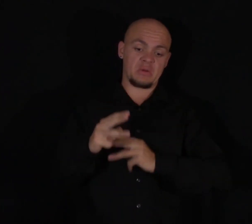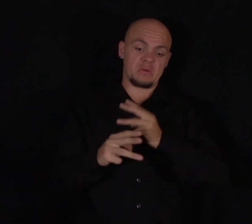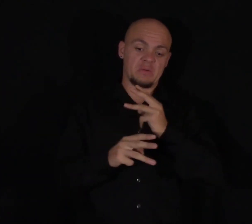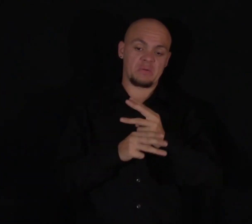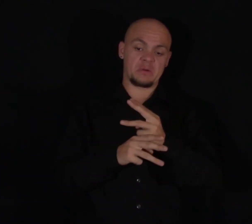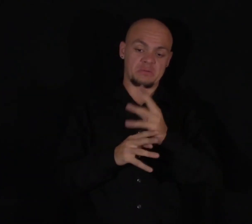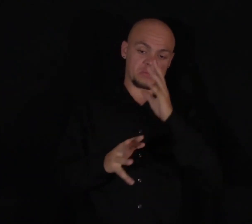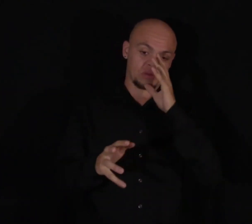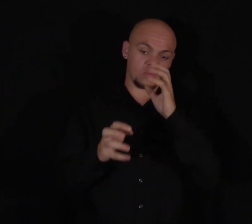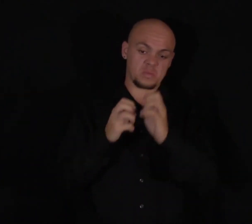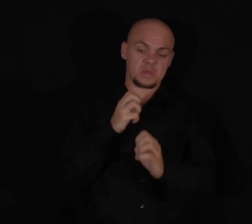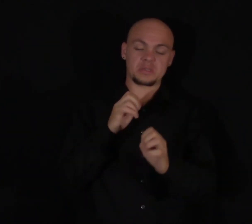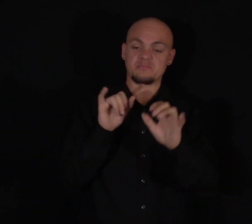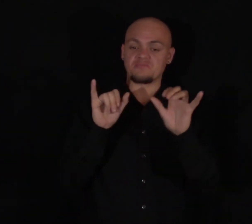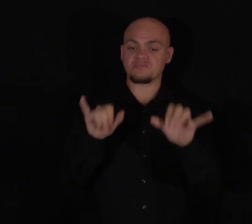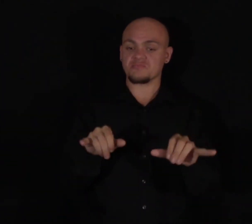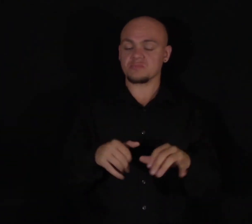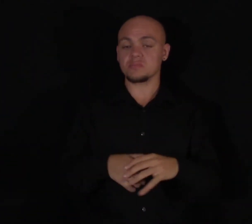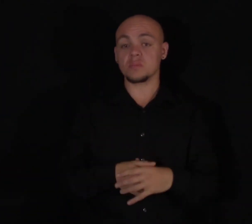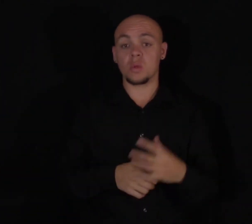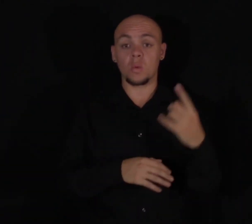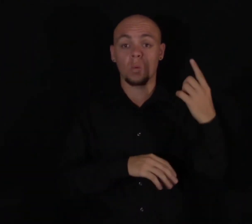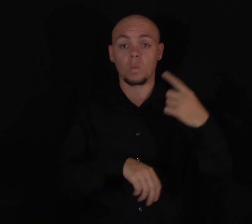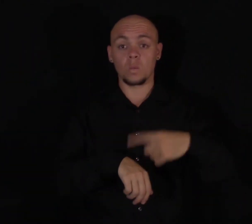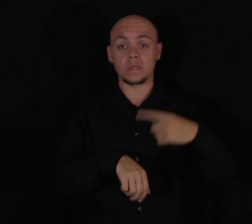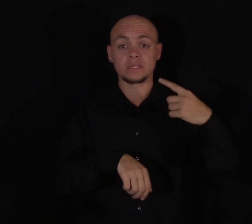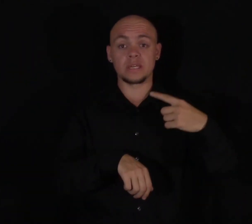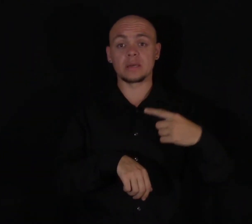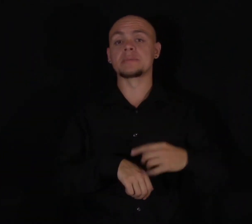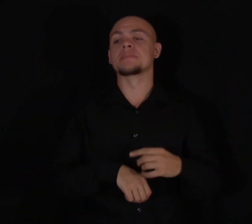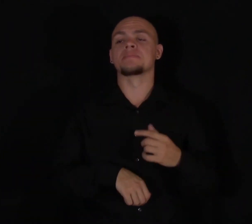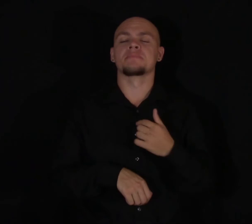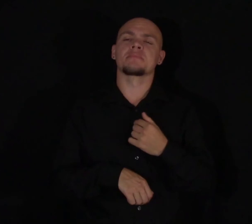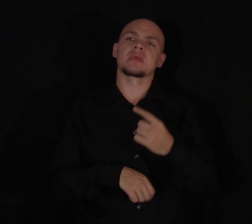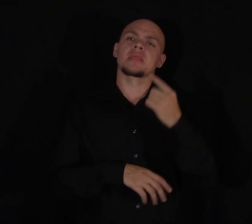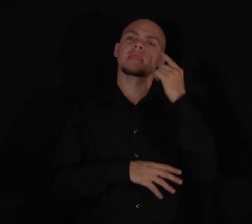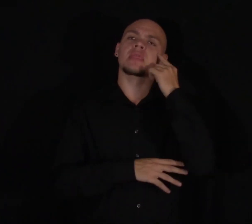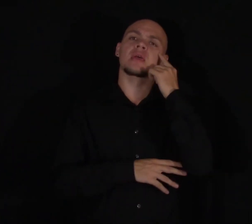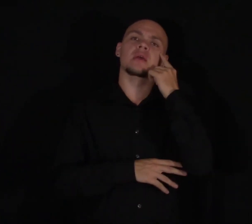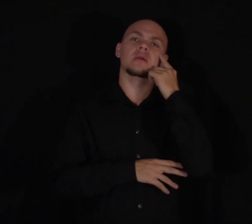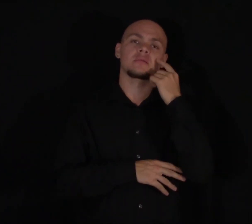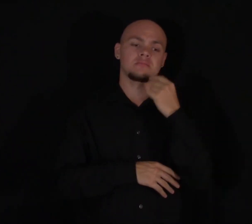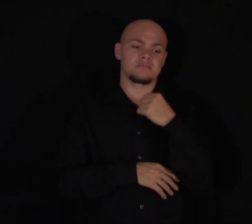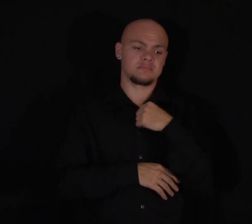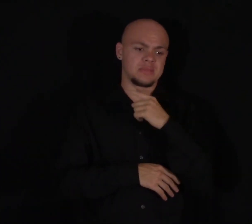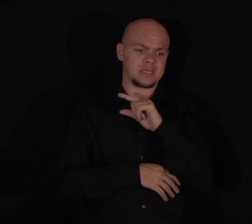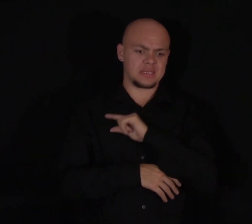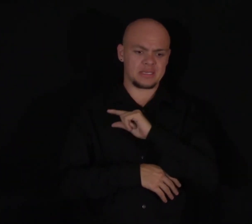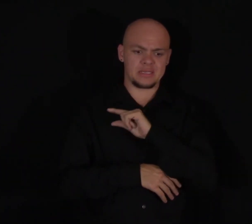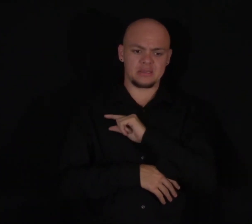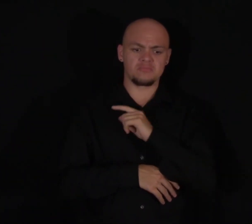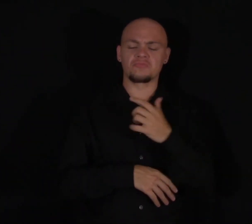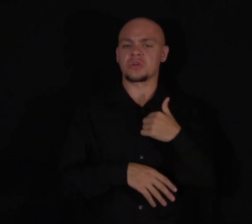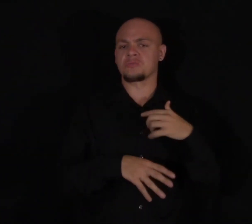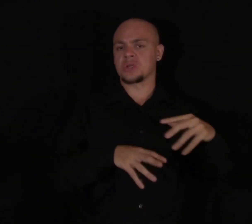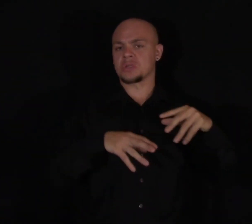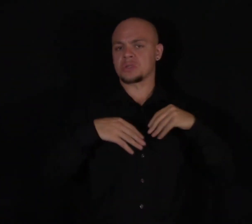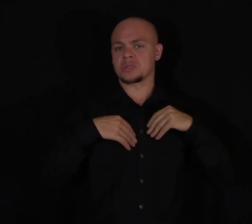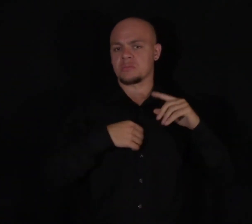wretchedness. At one time I considered whether I should not declare myself guilty and suffer the penalty of the law, less innocent